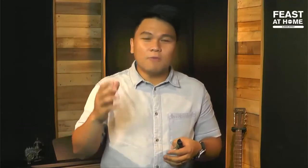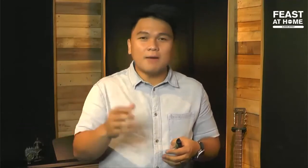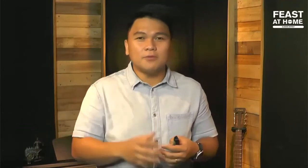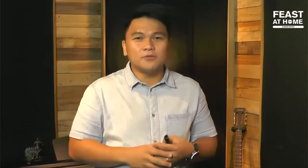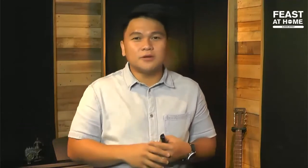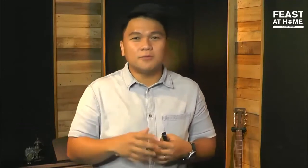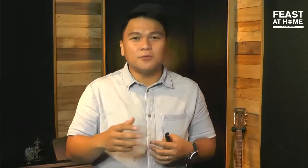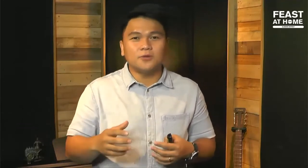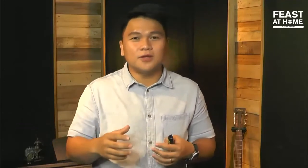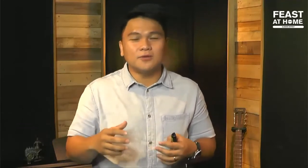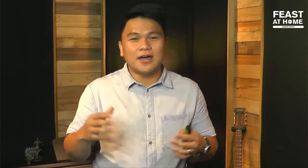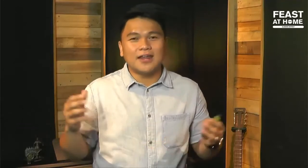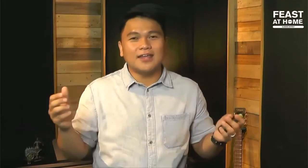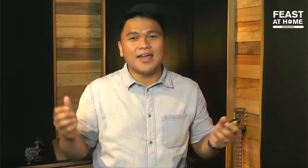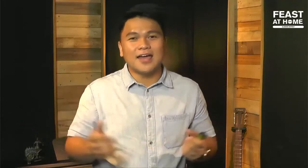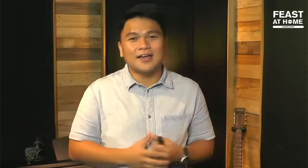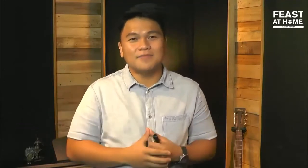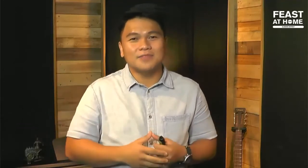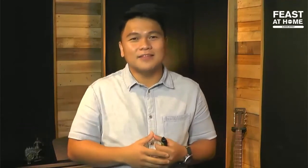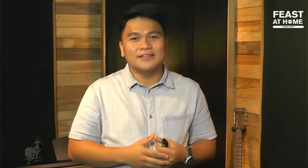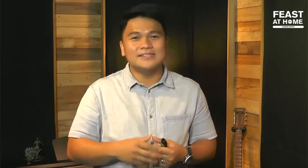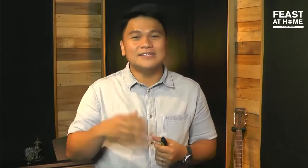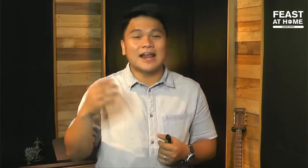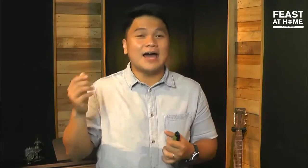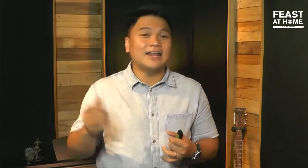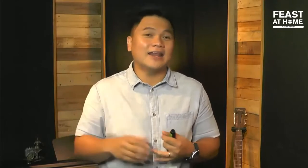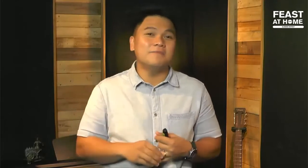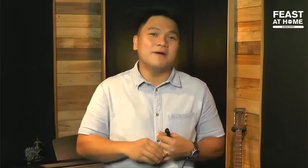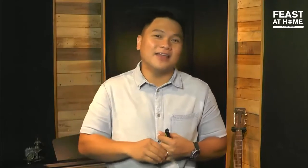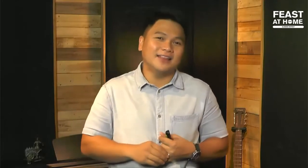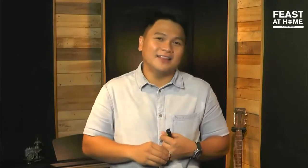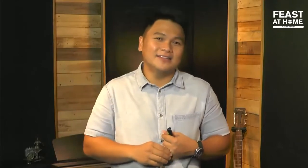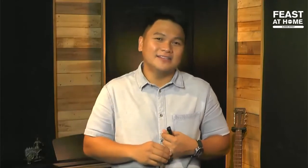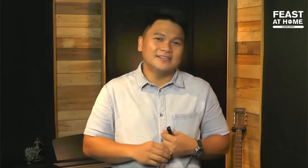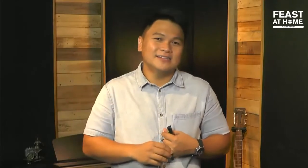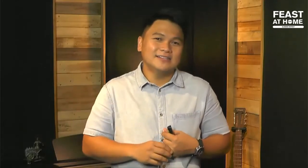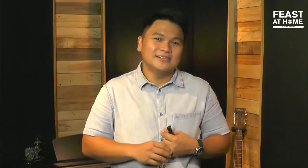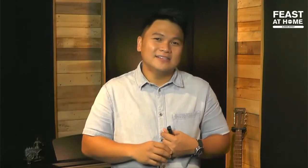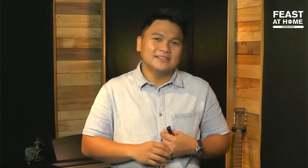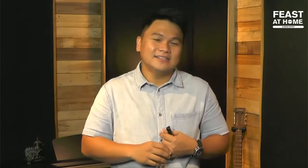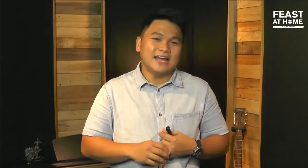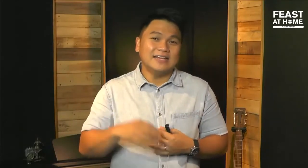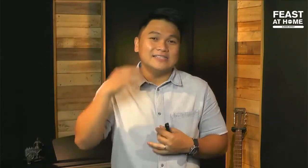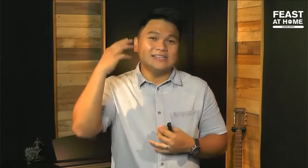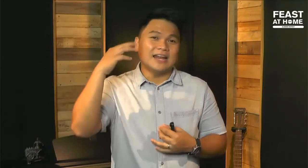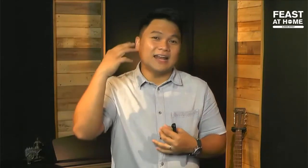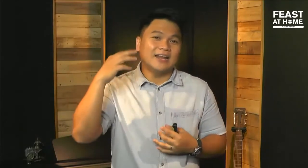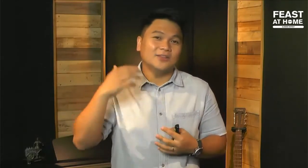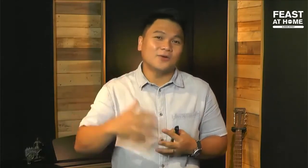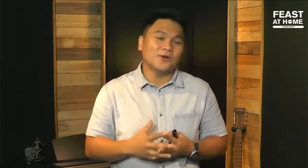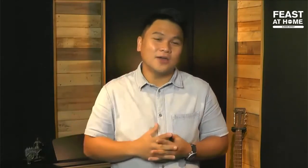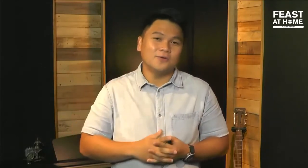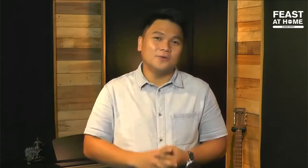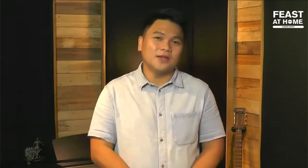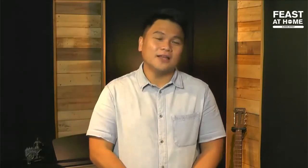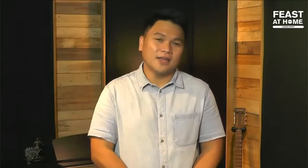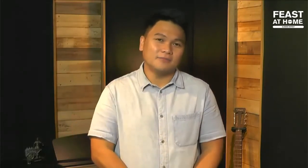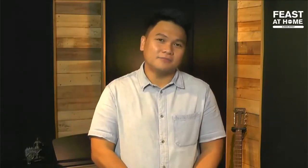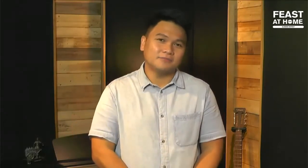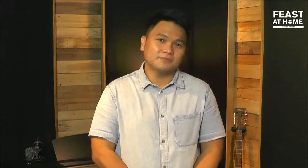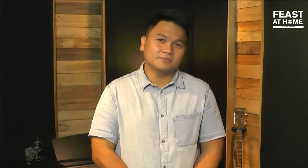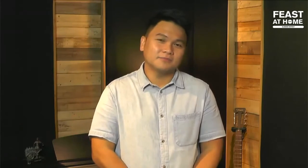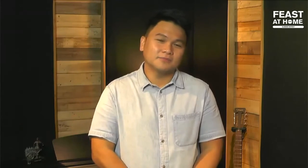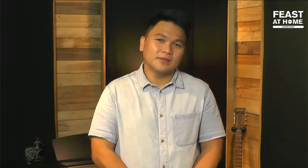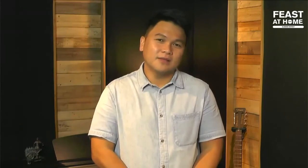At umabot dun sa punto na yung nanay niya, nasisiraan na rin ng bait. Dahil nasisira na ng droga yung utak niya.